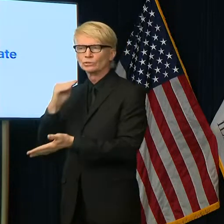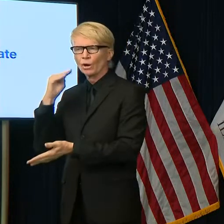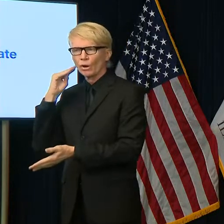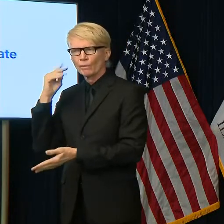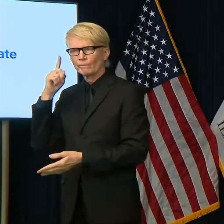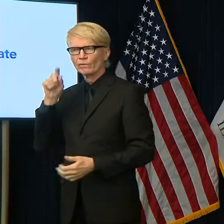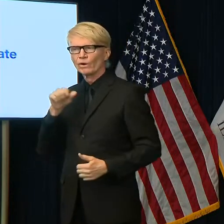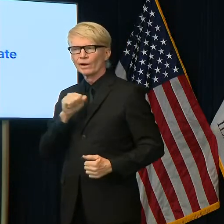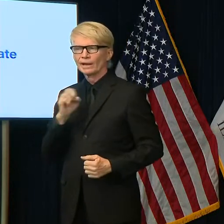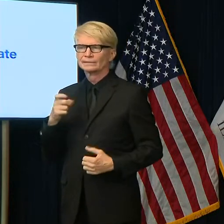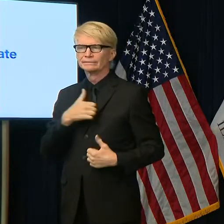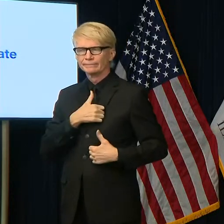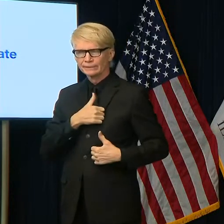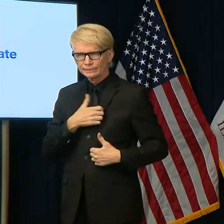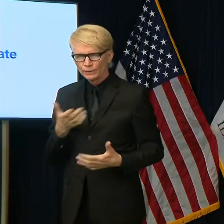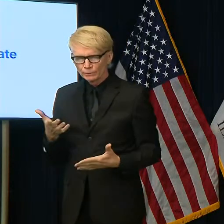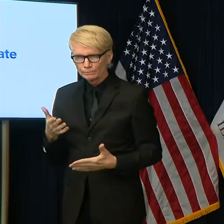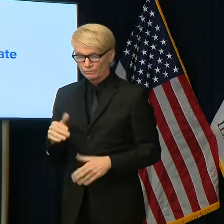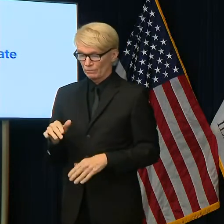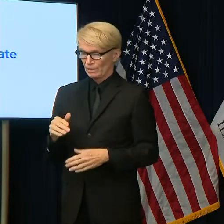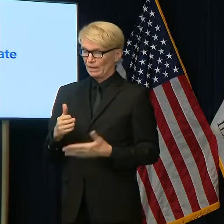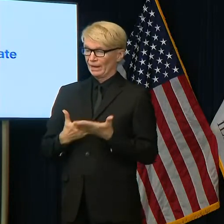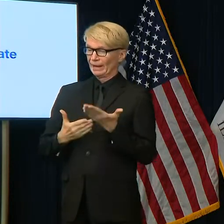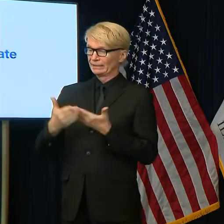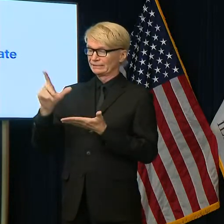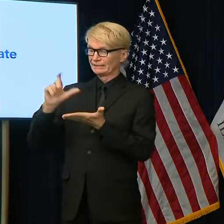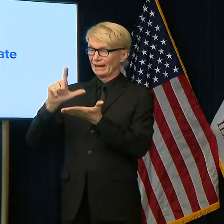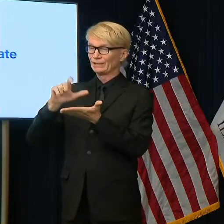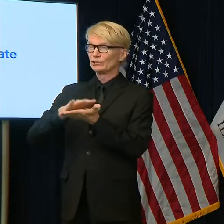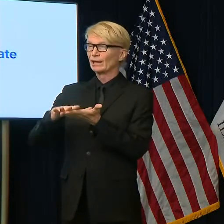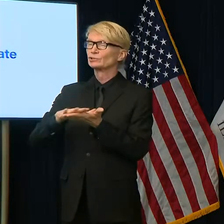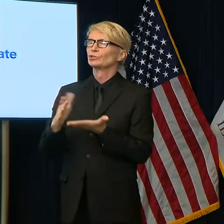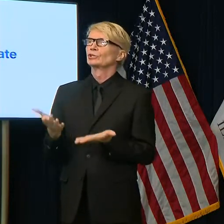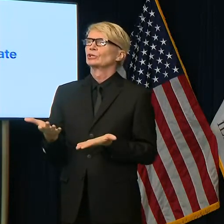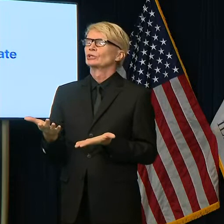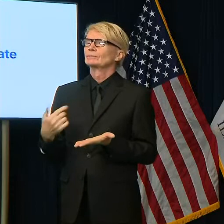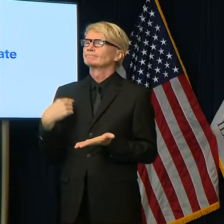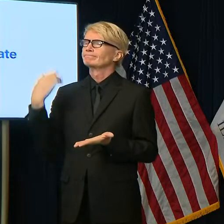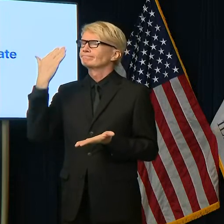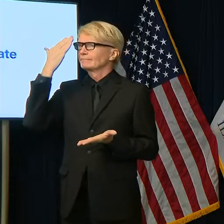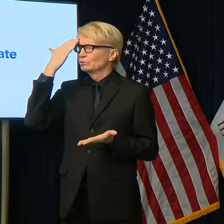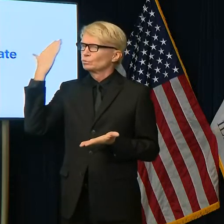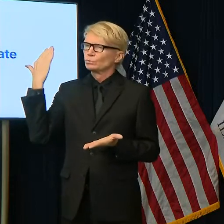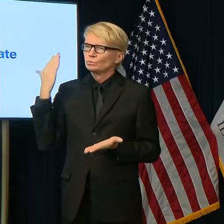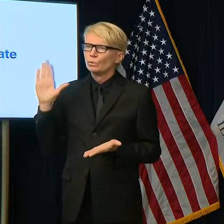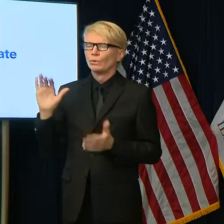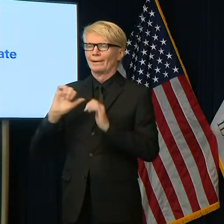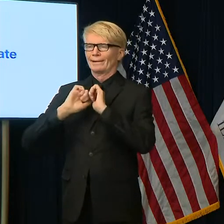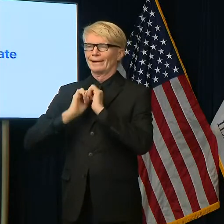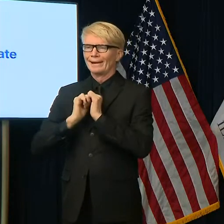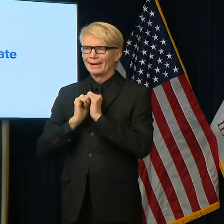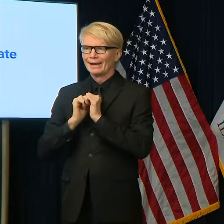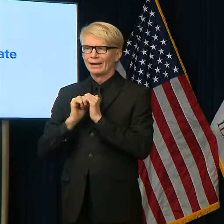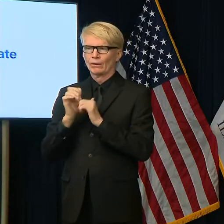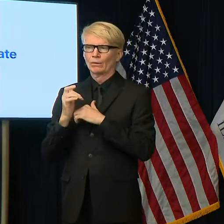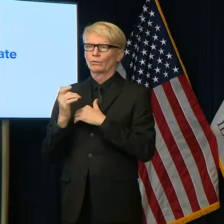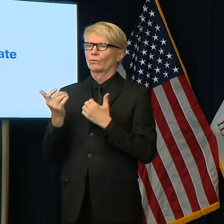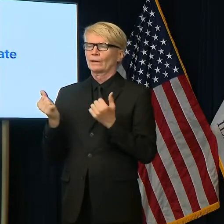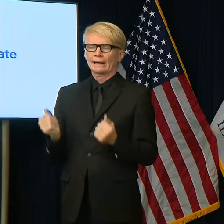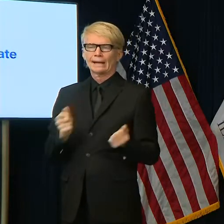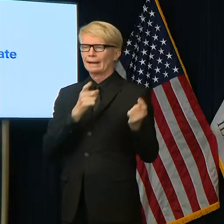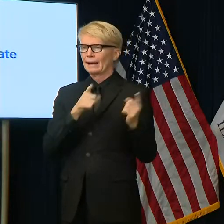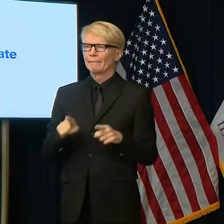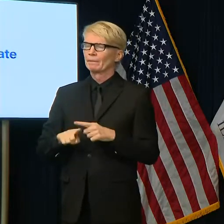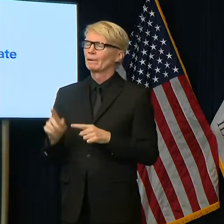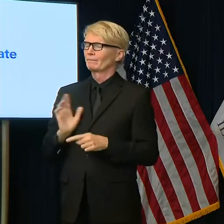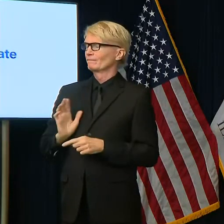then on the hand sanitizer front, I mean, I don't know how that could have happened. But I will say that there were two kinds